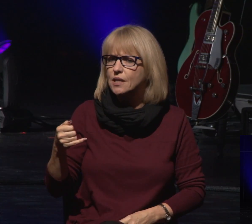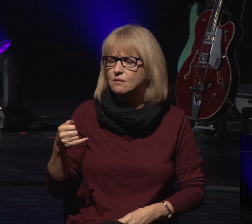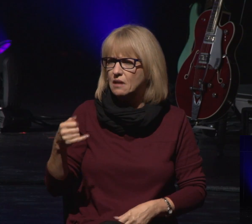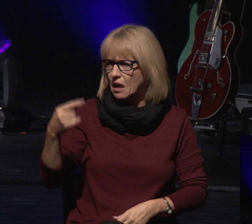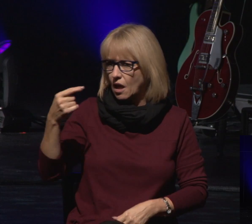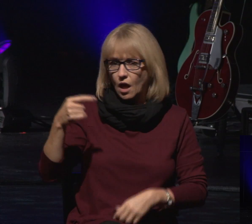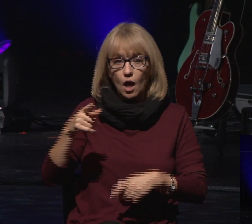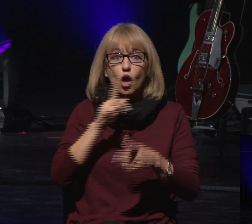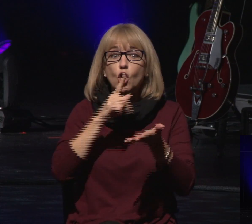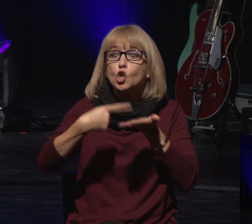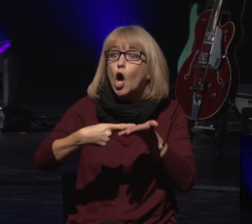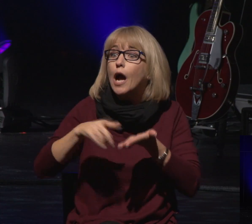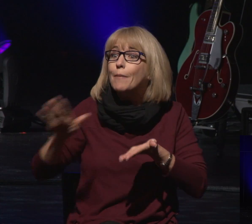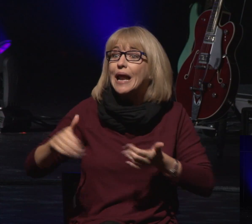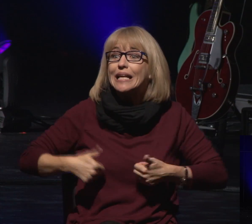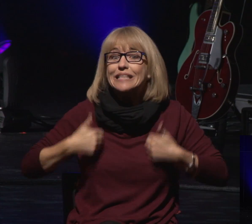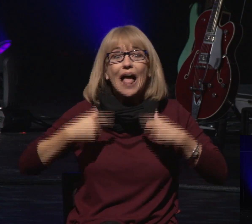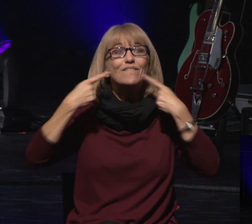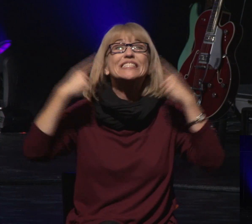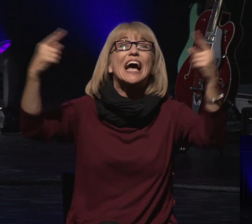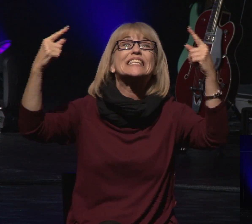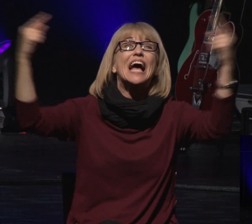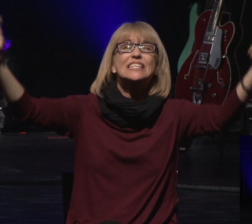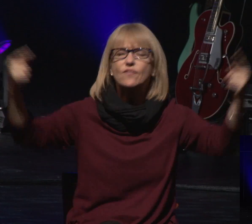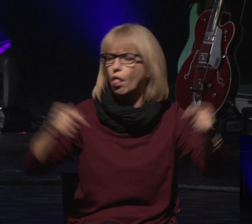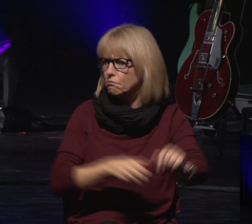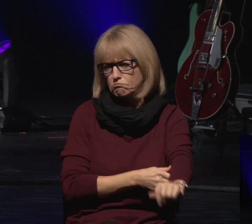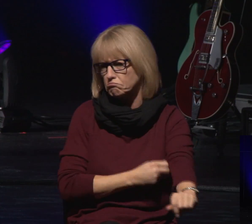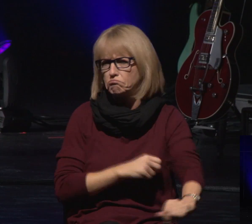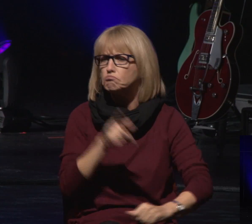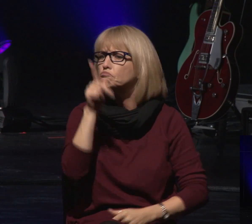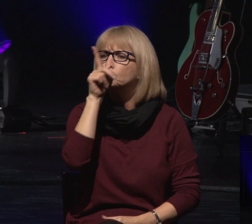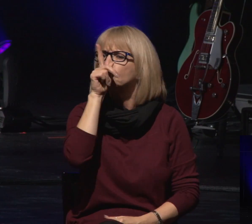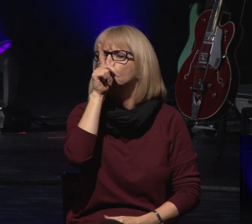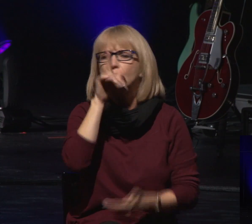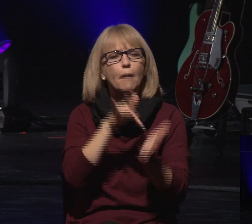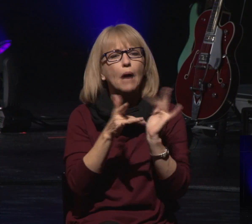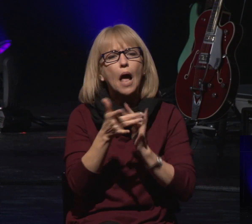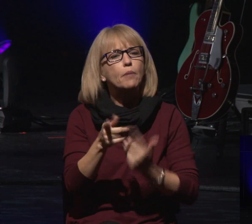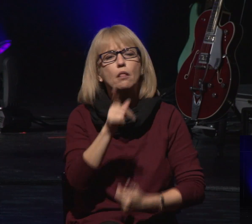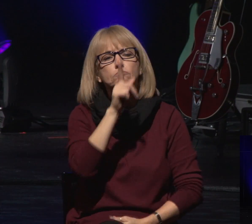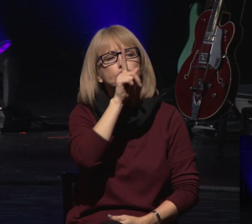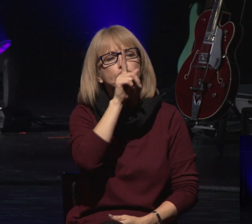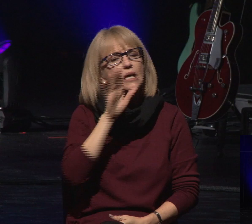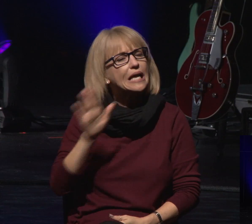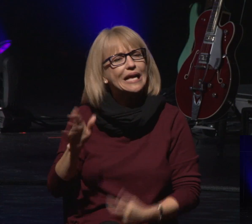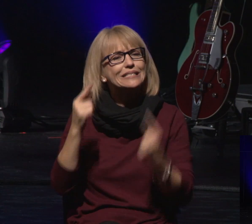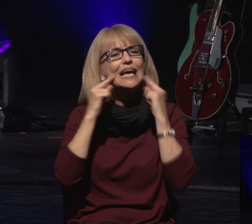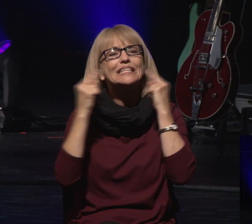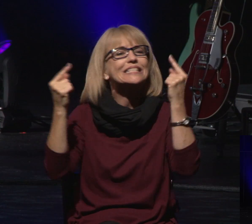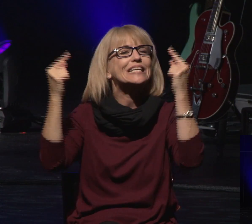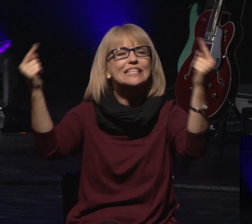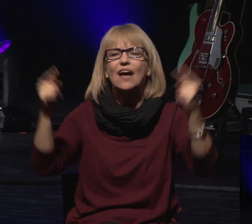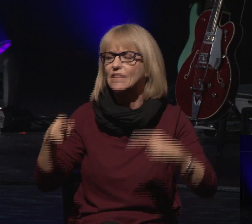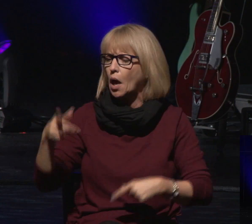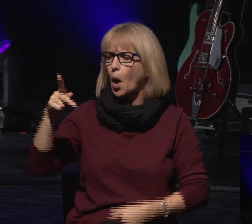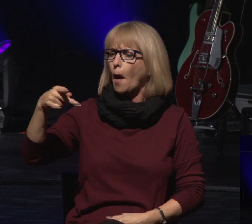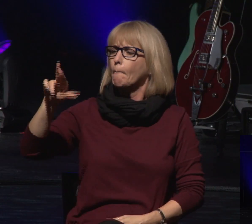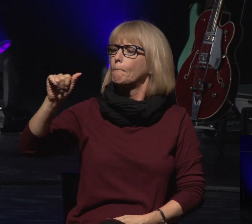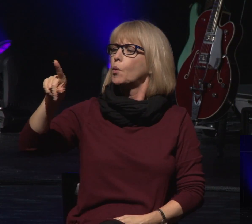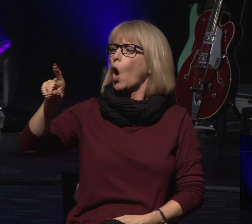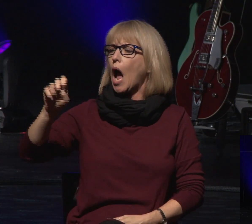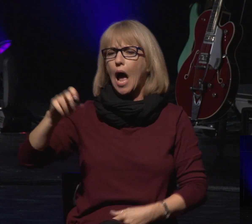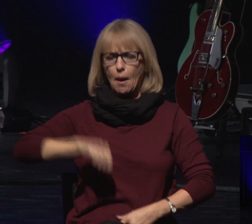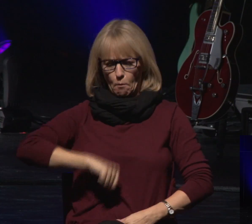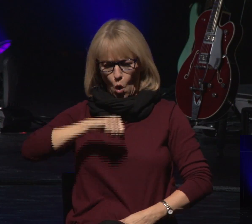came to the end of it. He was very, very successful at the end of his life, but we don't see an example of his pride being shown. We don't